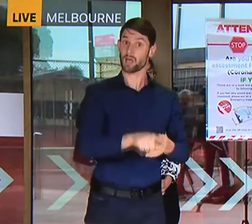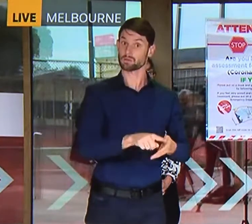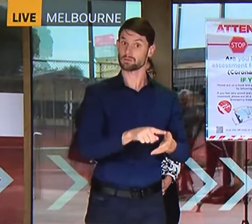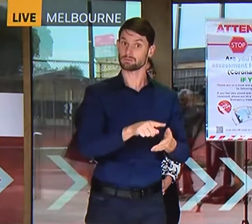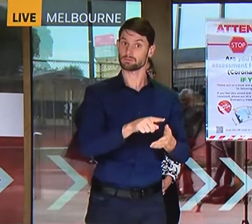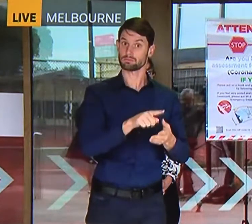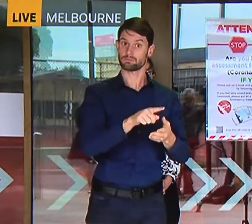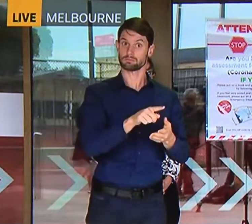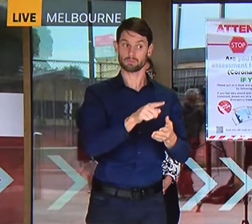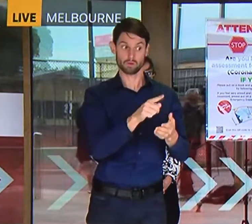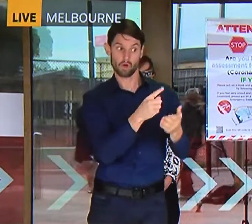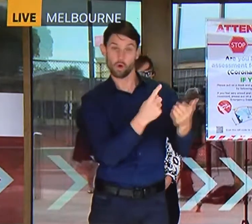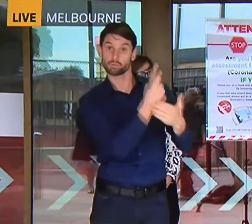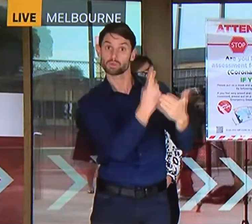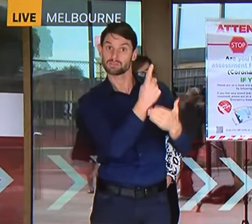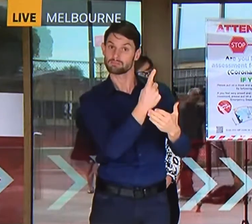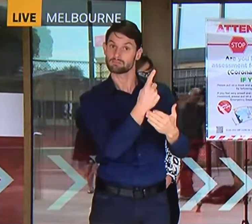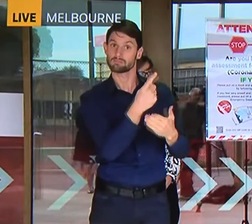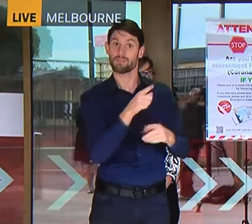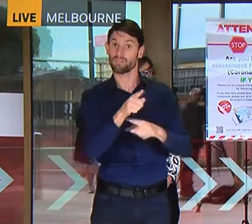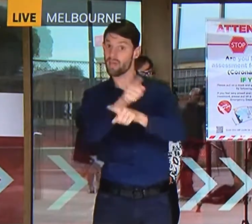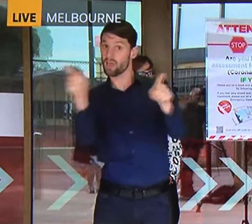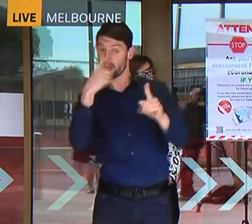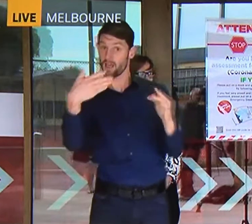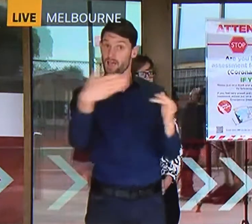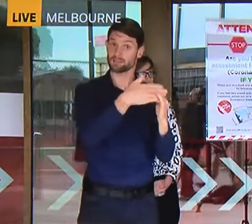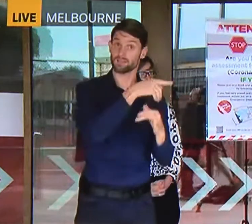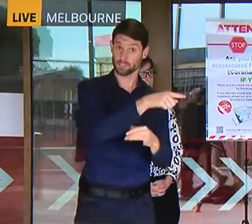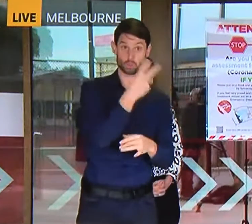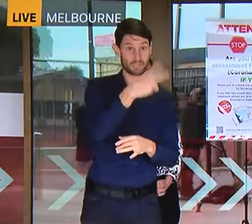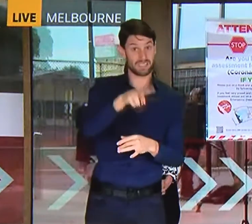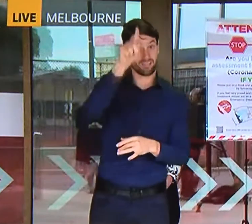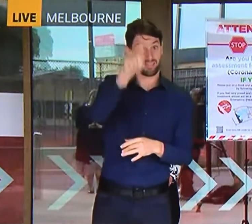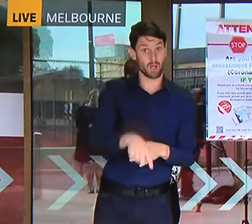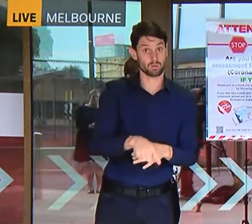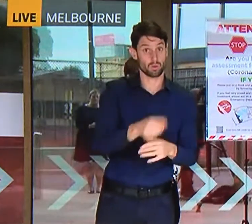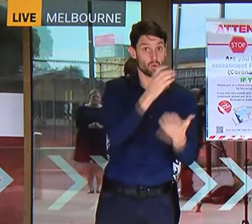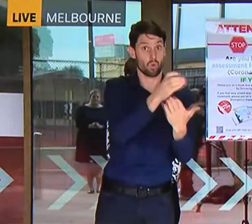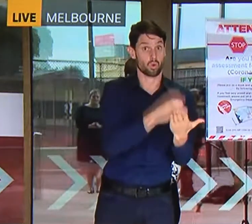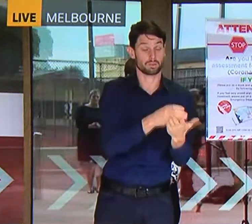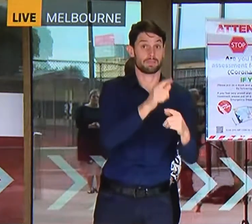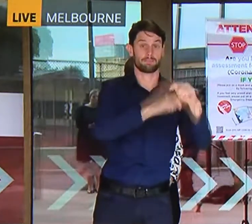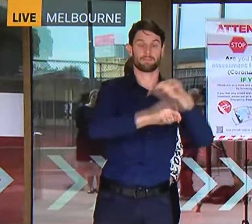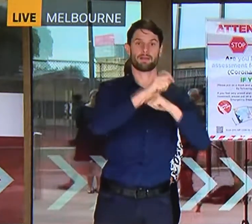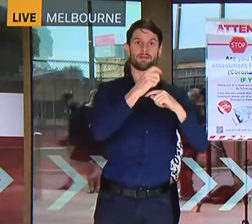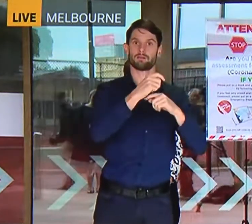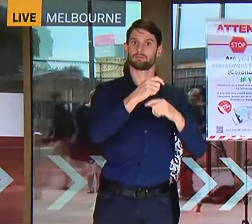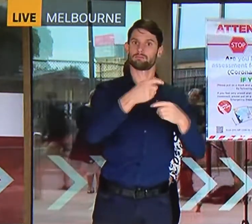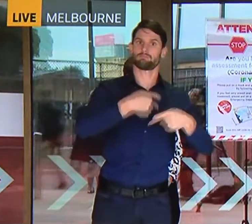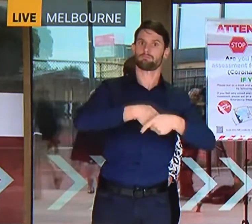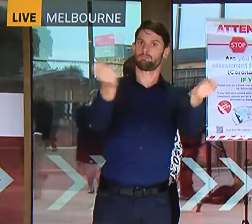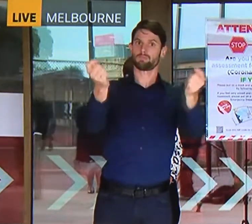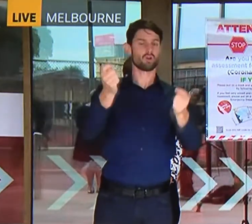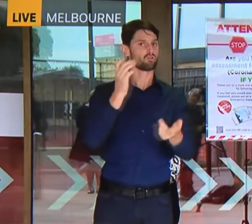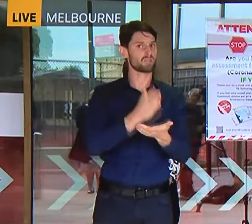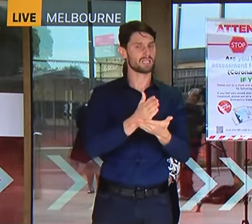on this or not, and it will be available free to them, and we would seek support from their employer to do this during paid time. So we do welcome this